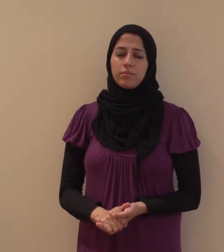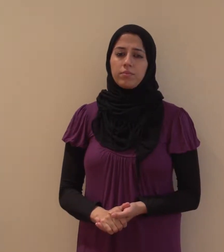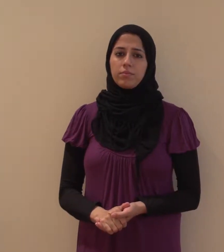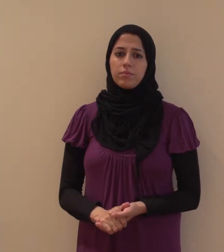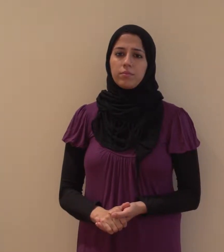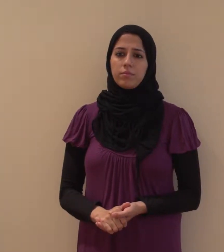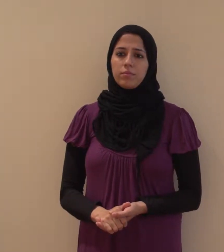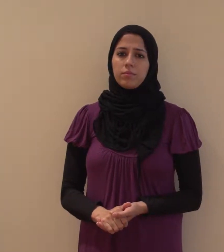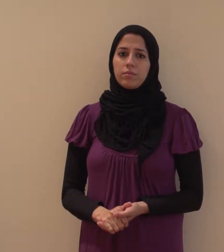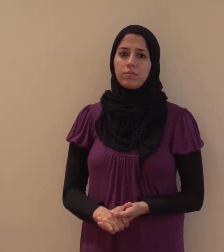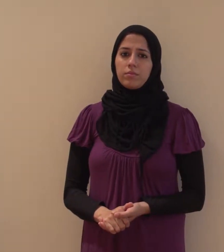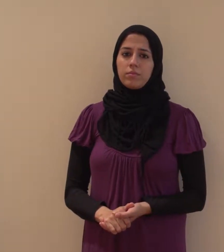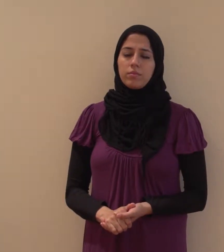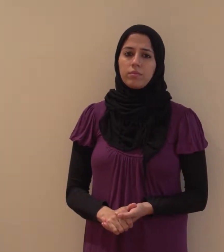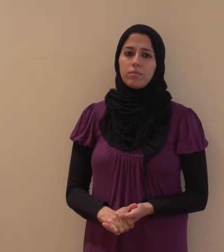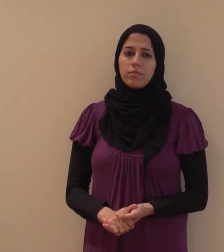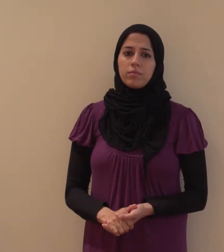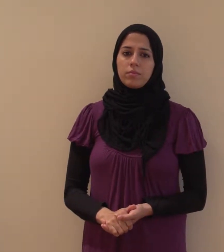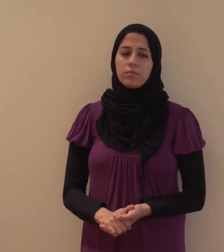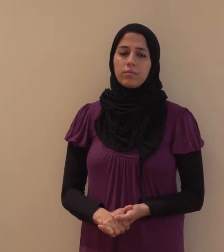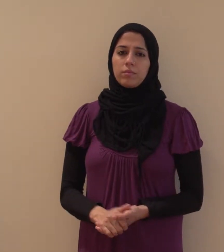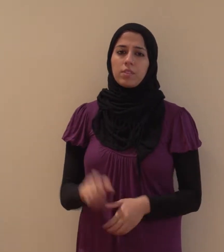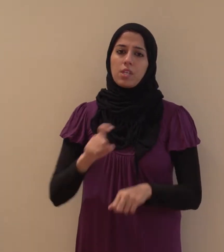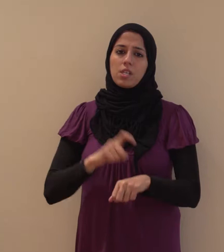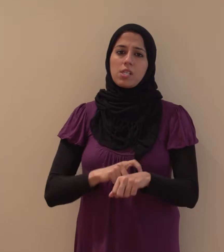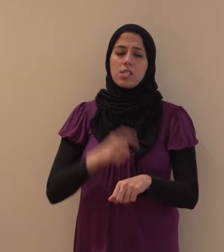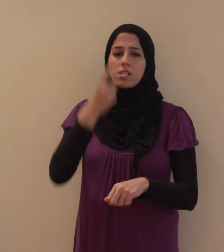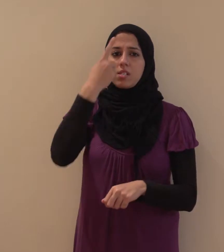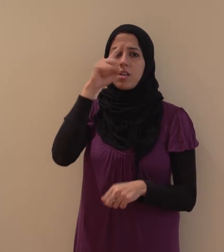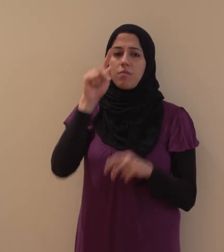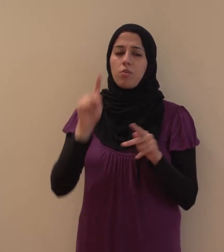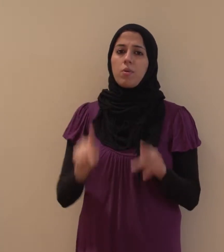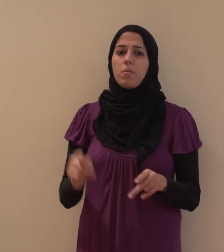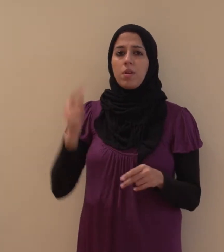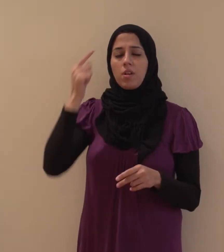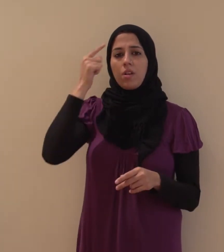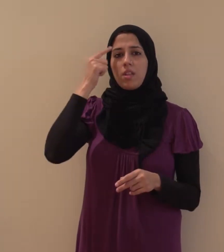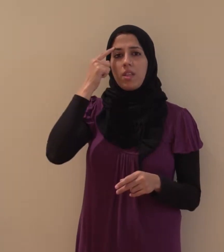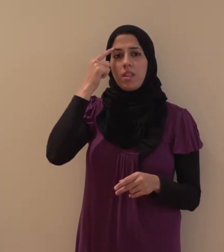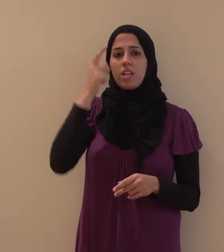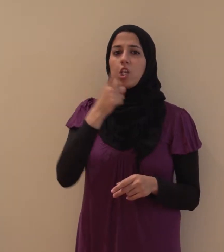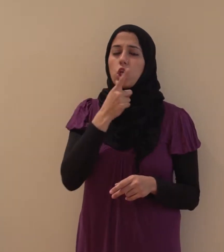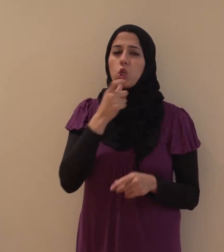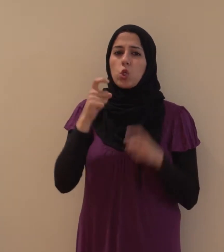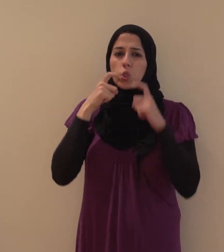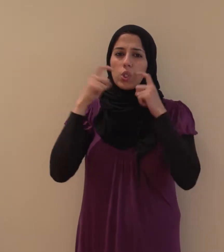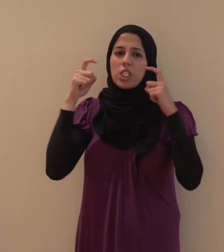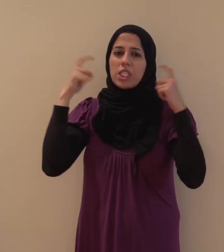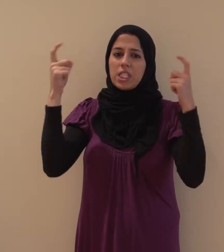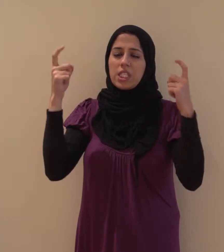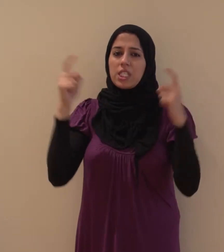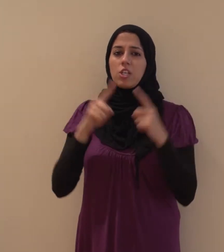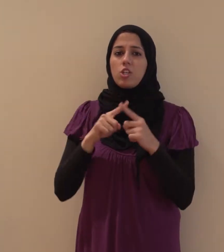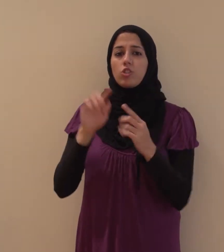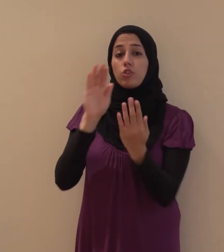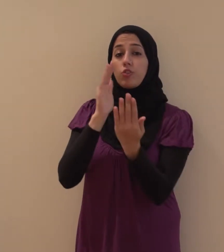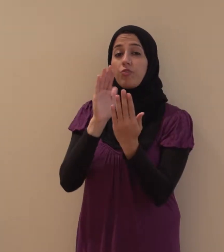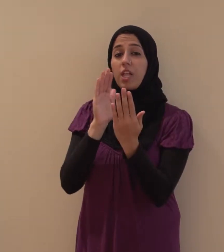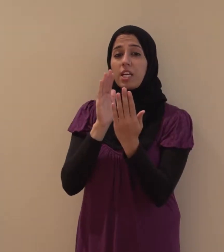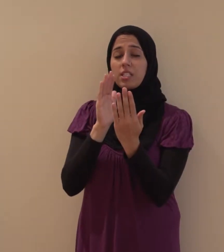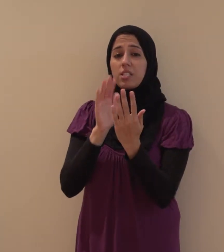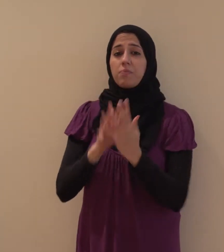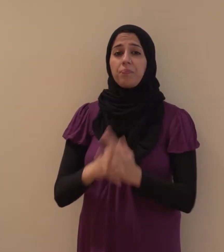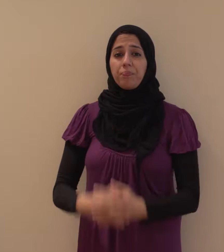who are sinning or committing sins in the holy month of Ramadan. So this is regarding the virtues